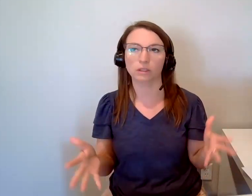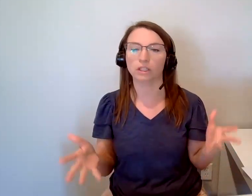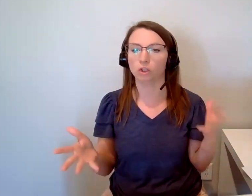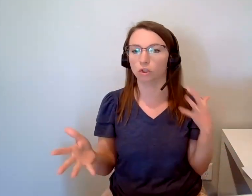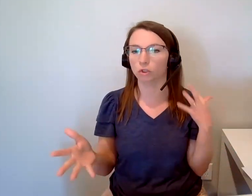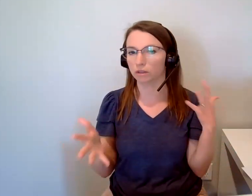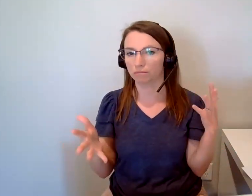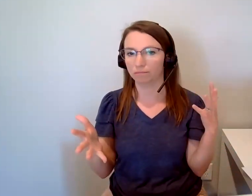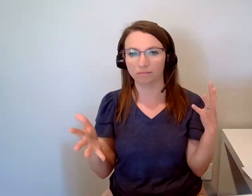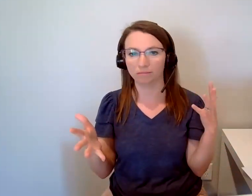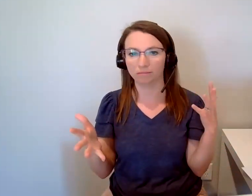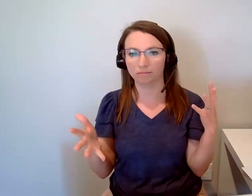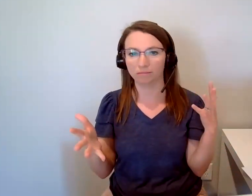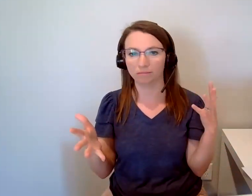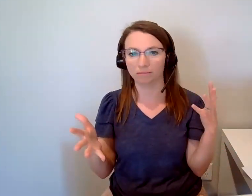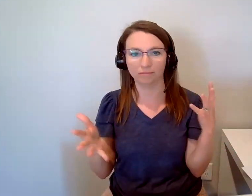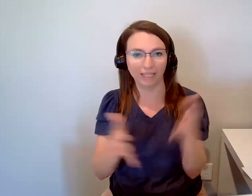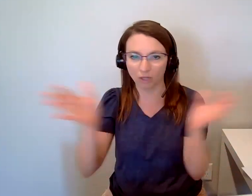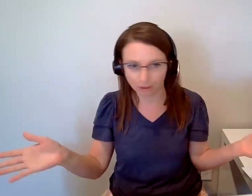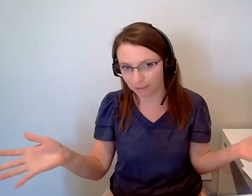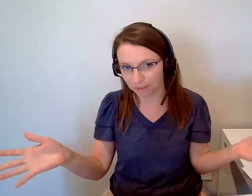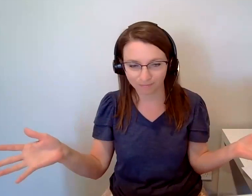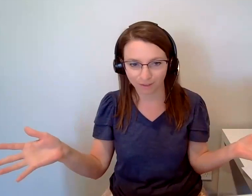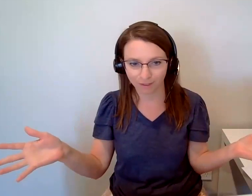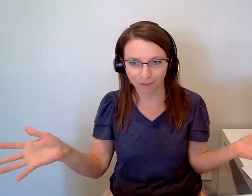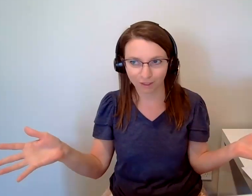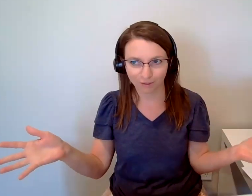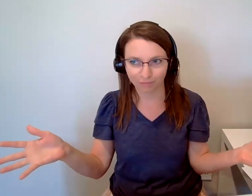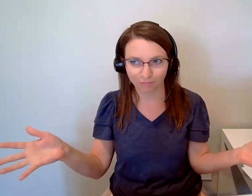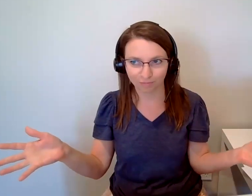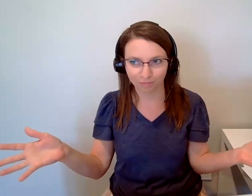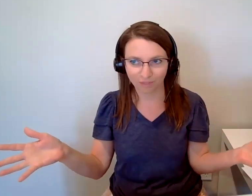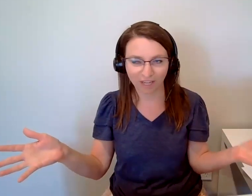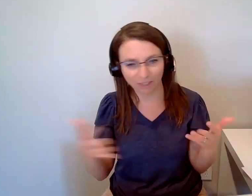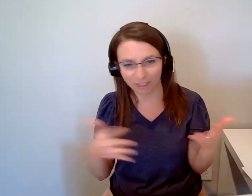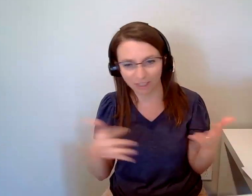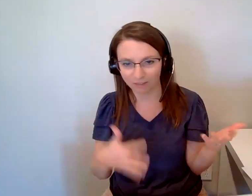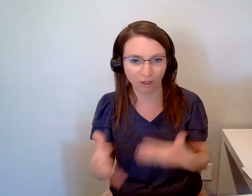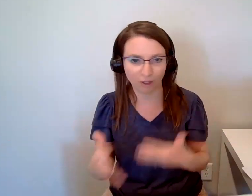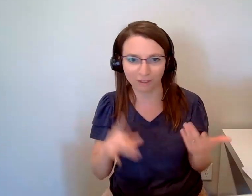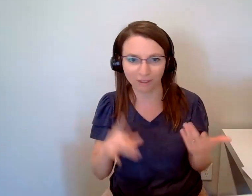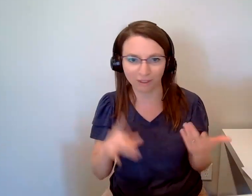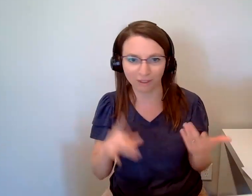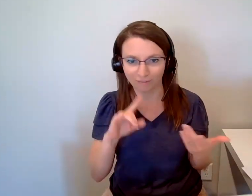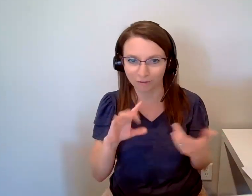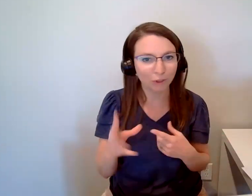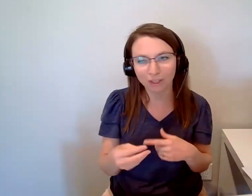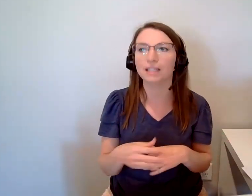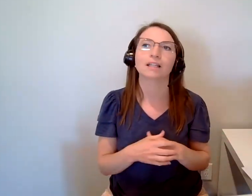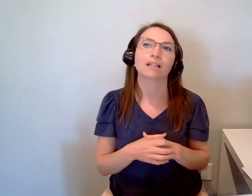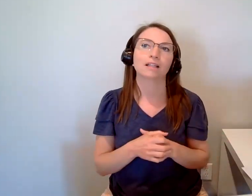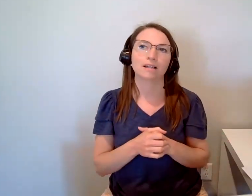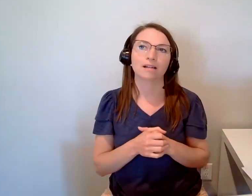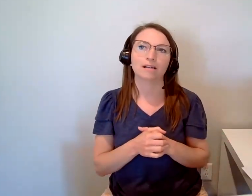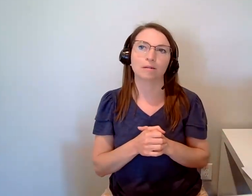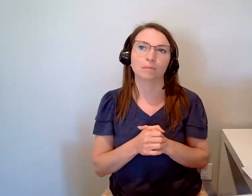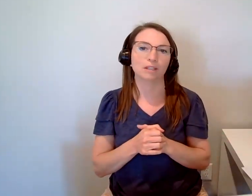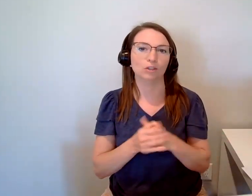and they are not going to be heavily involved with the deaf community,